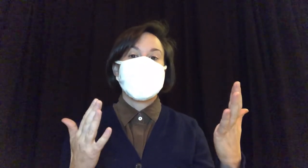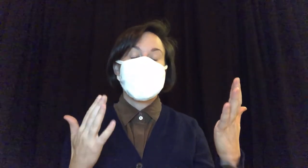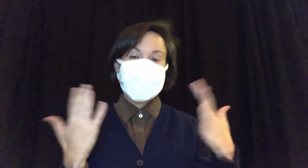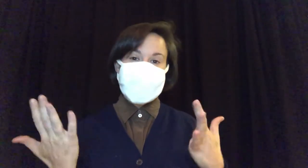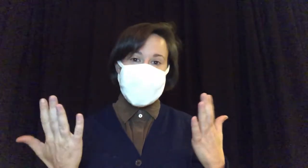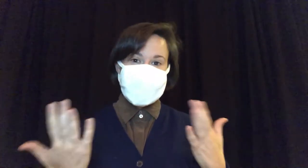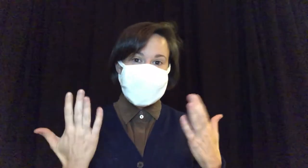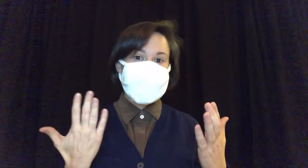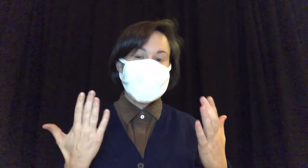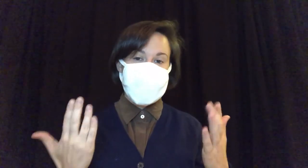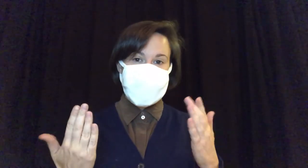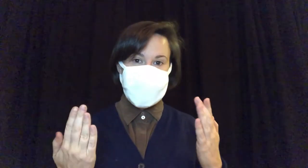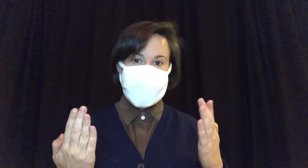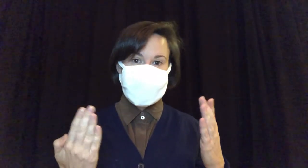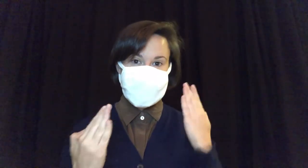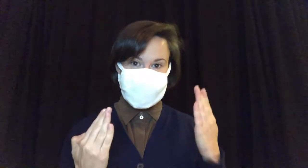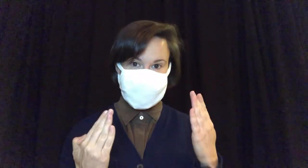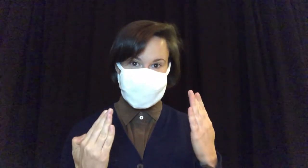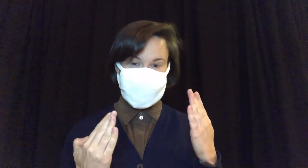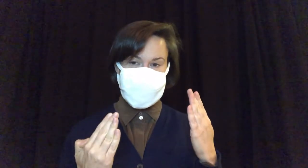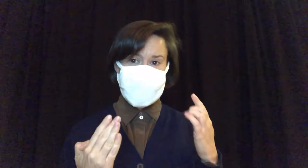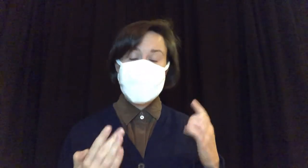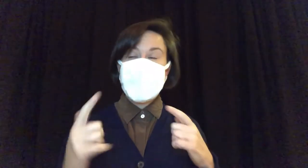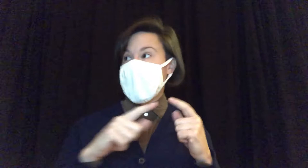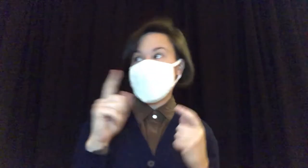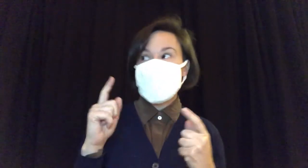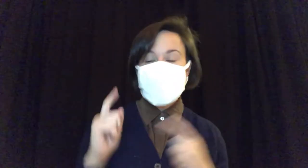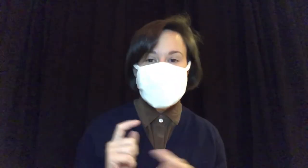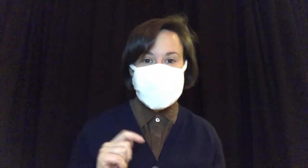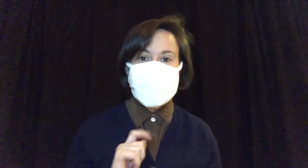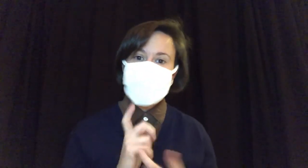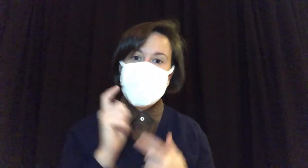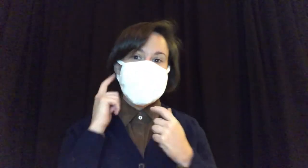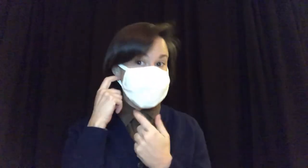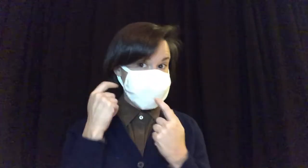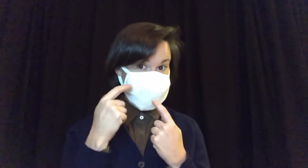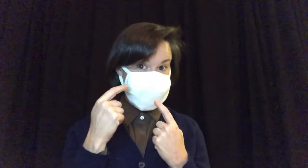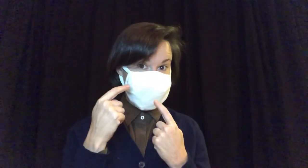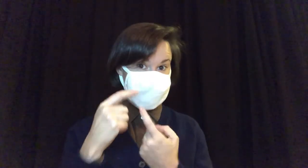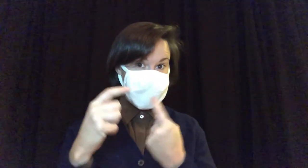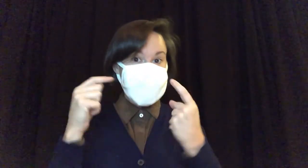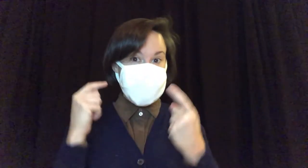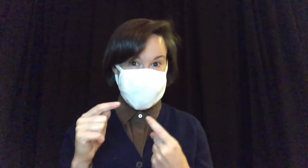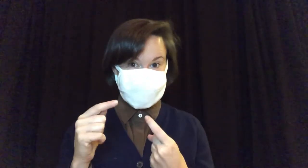we're going to have to be far apart for this story time. And because there's no one around, I'm going to take my mask